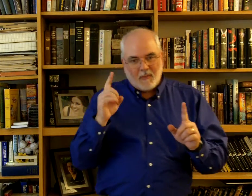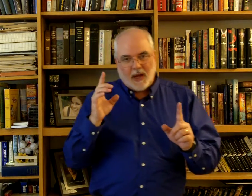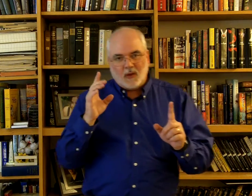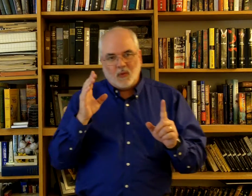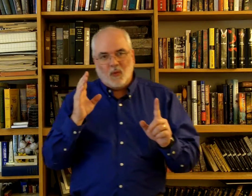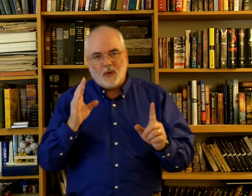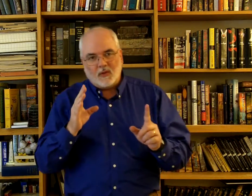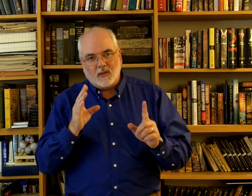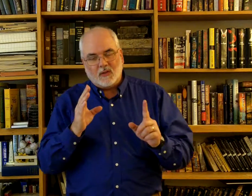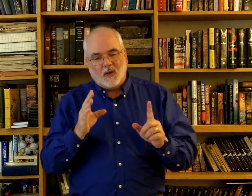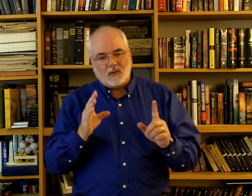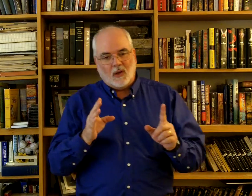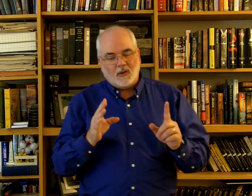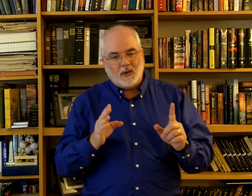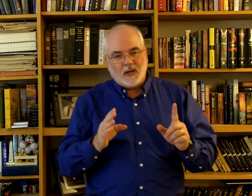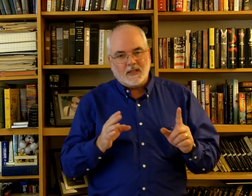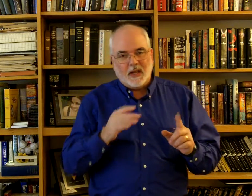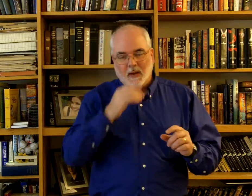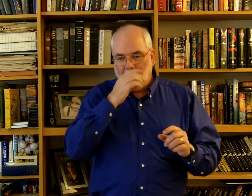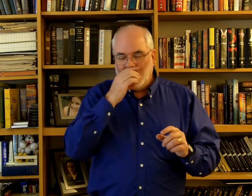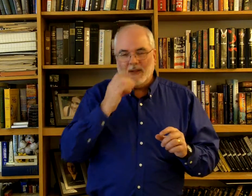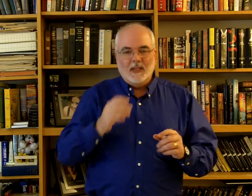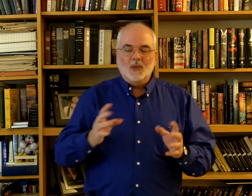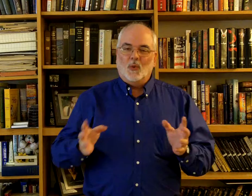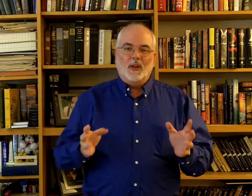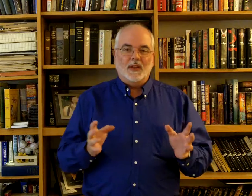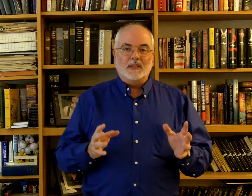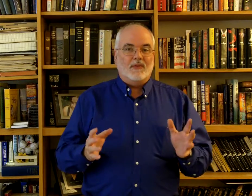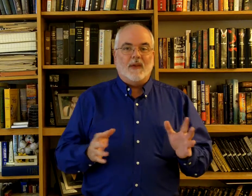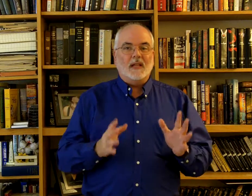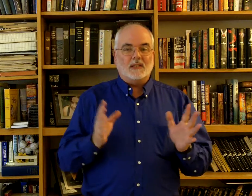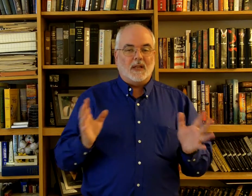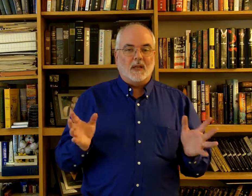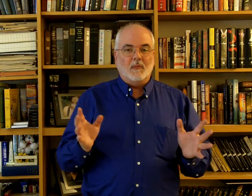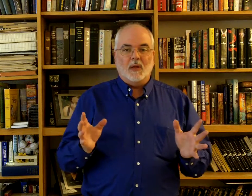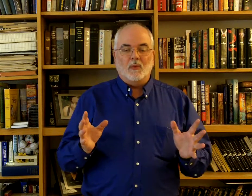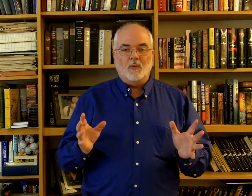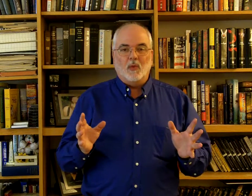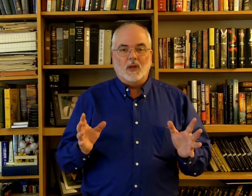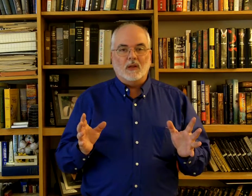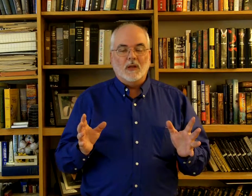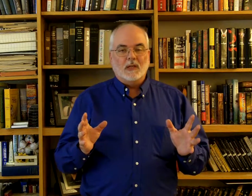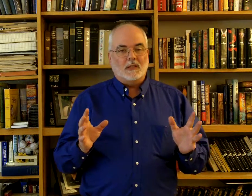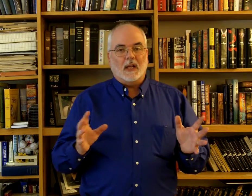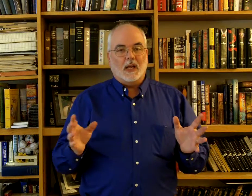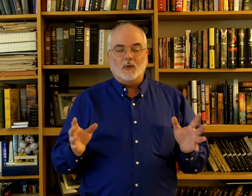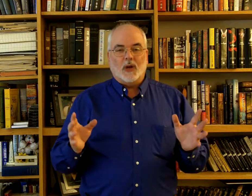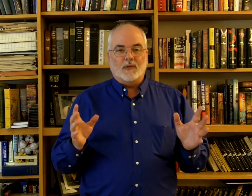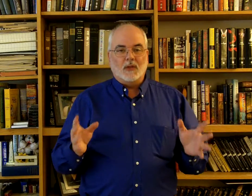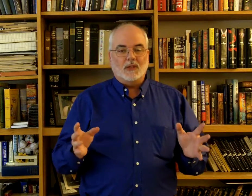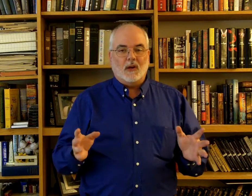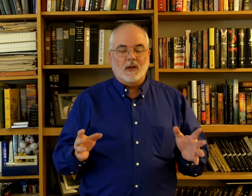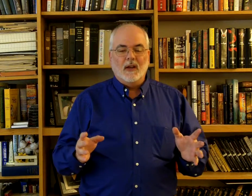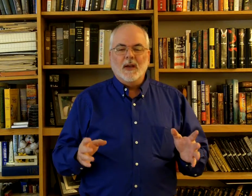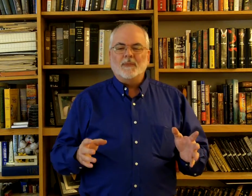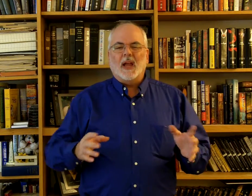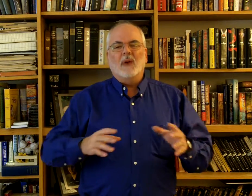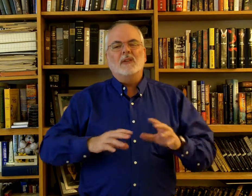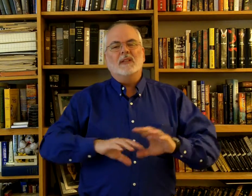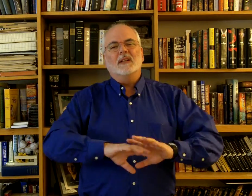about what the song is trying to say. This is one of the things that fascinated me with sign language when I first started. I was singing